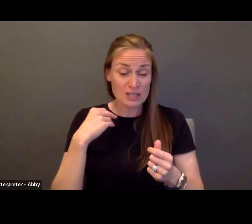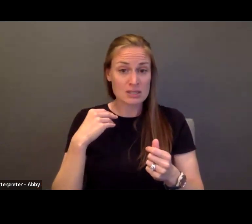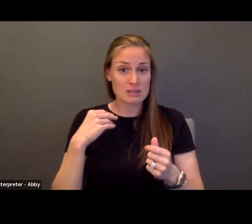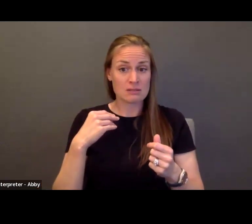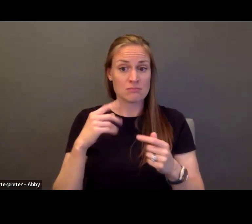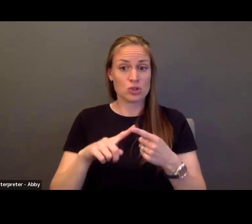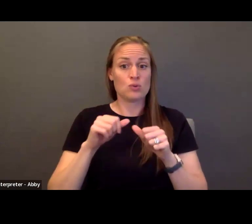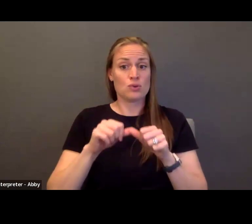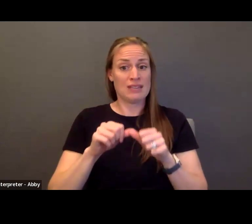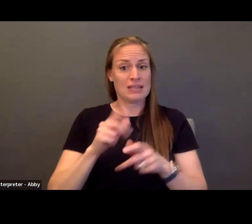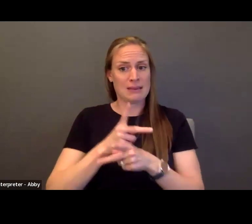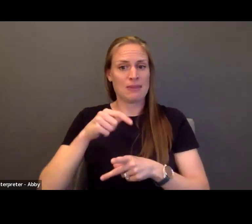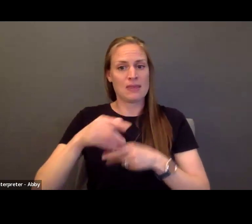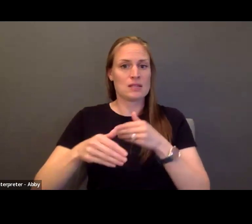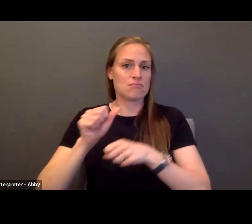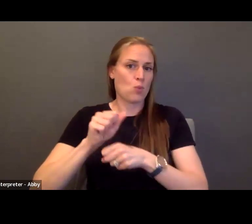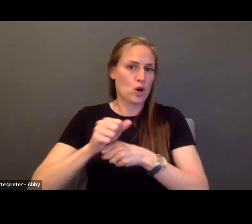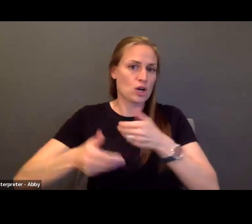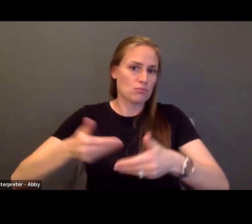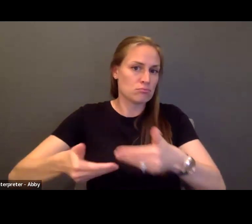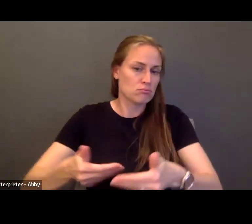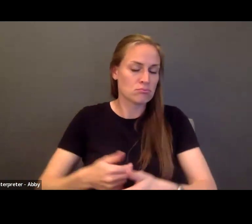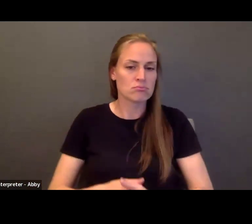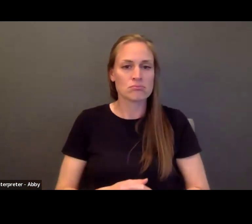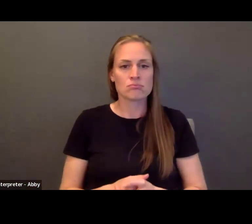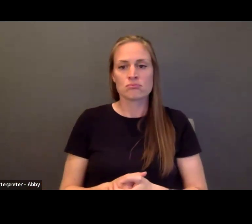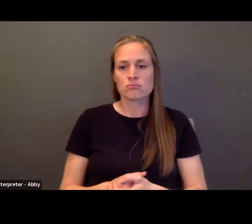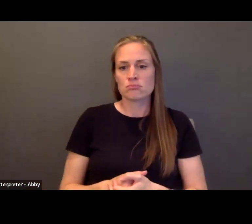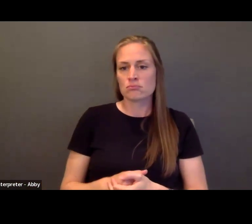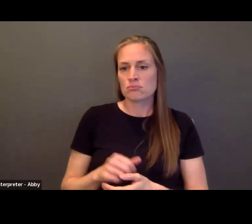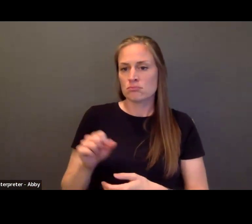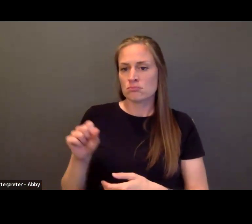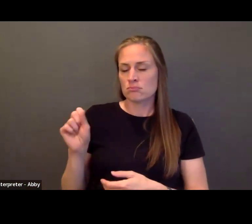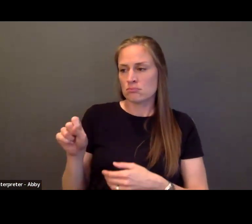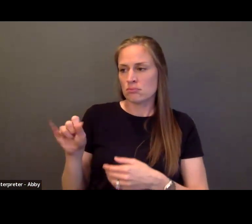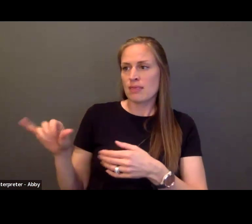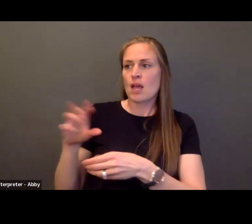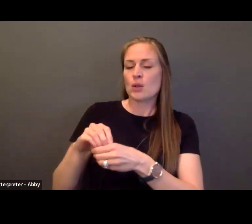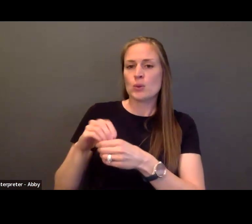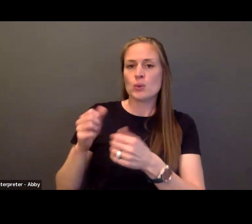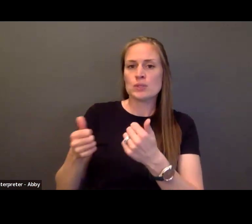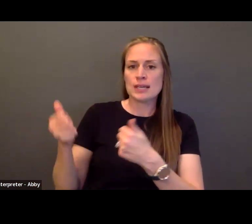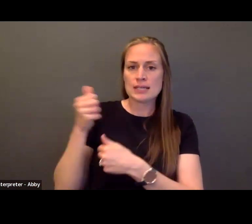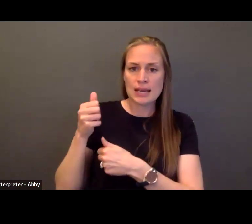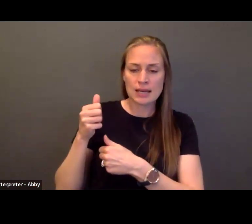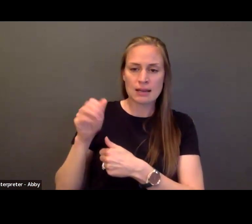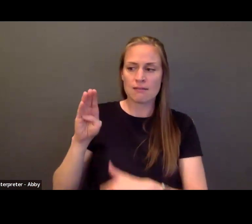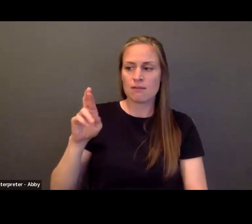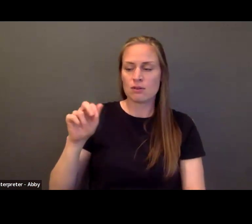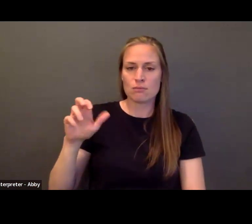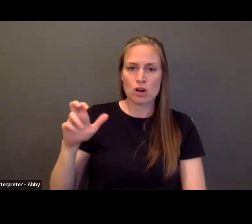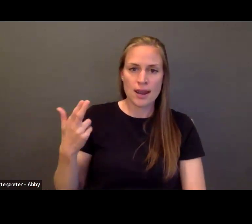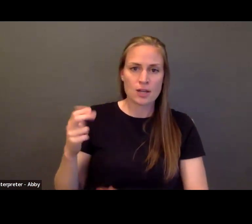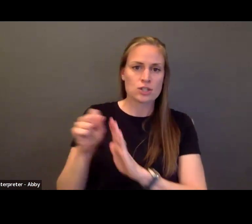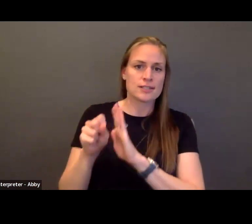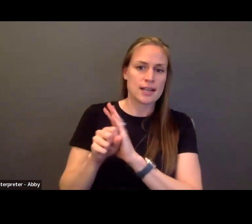shelf. Yeah, and I think that includes, that certainly includes engaging the executive branch, getting the state agencies involved in terms of like, how do